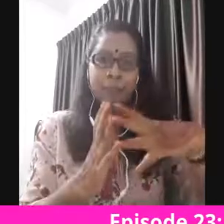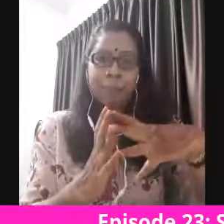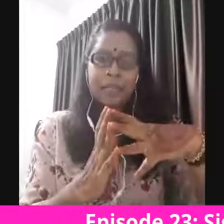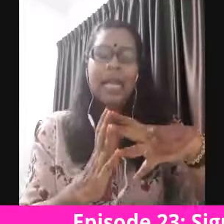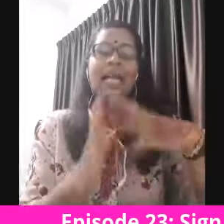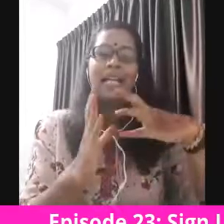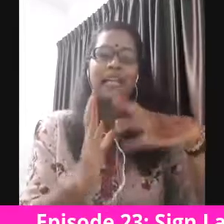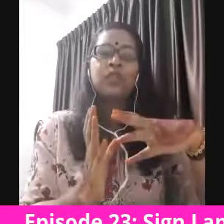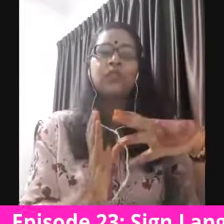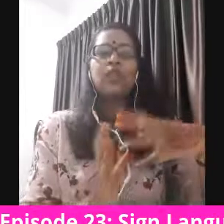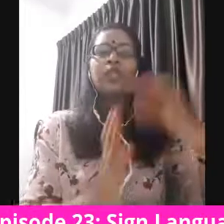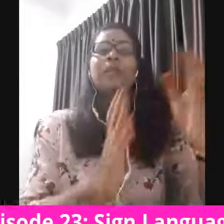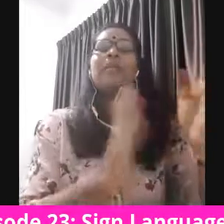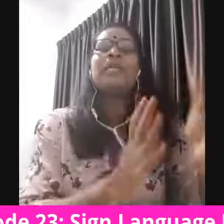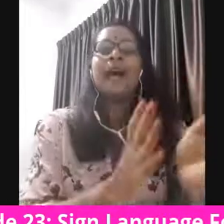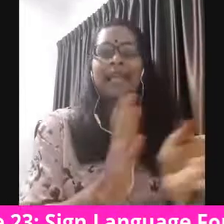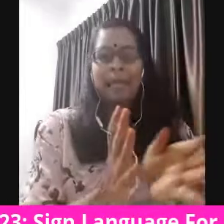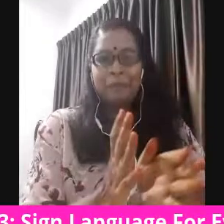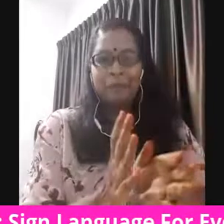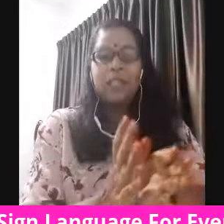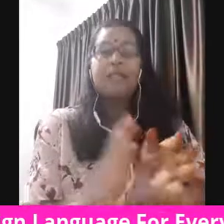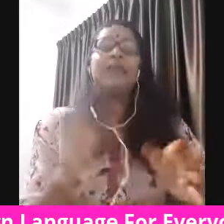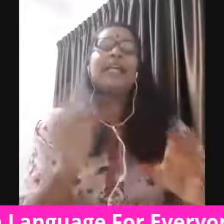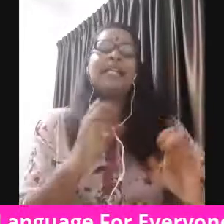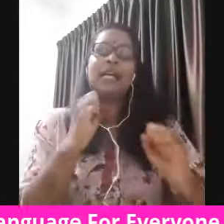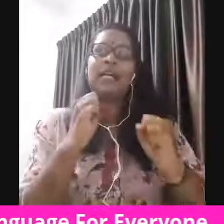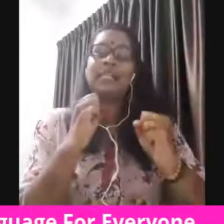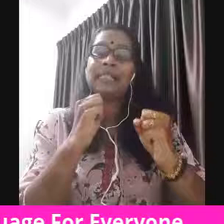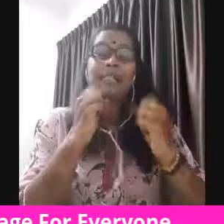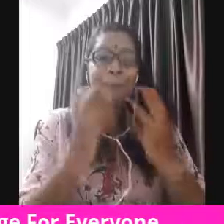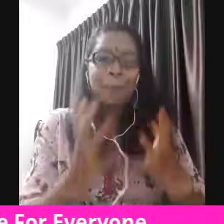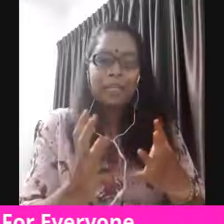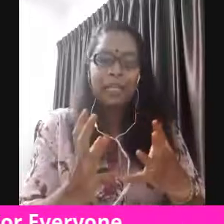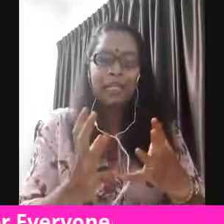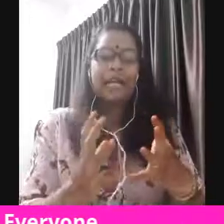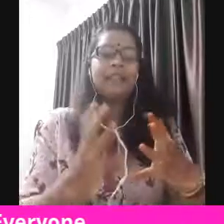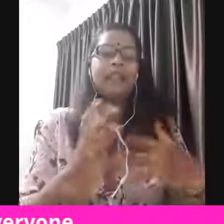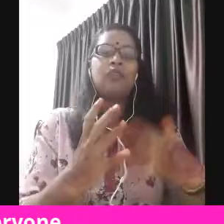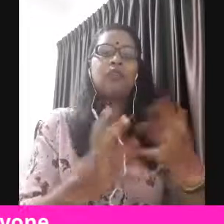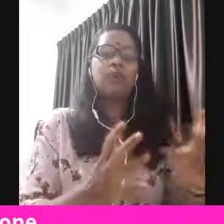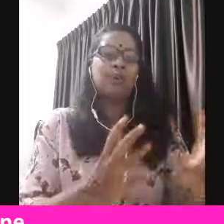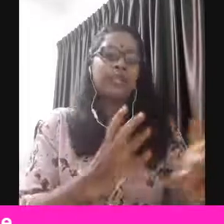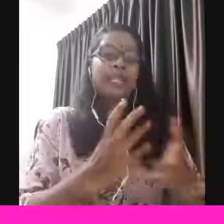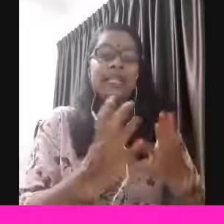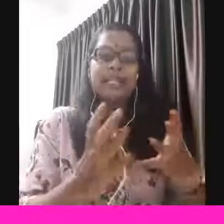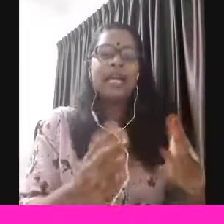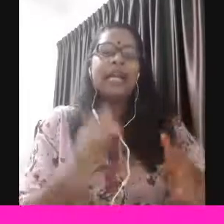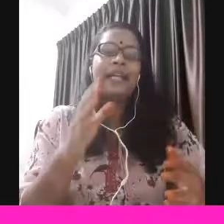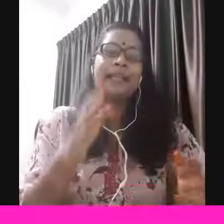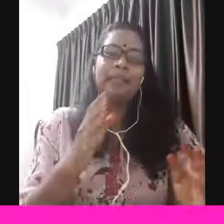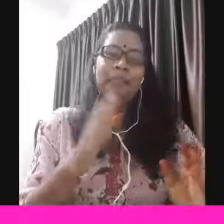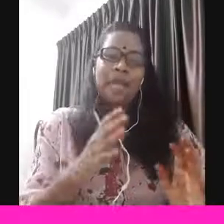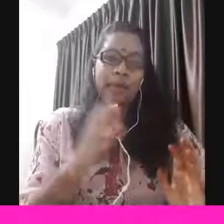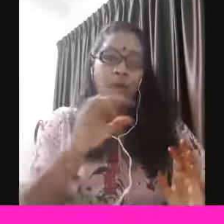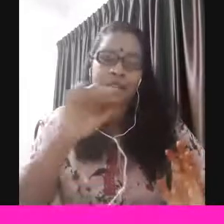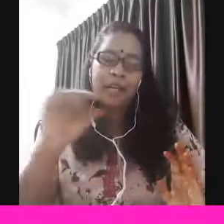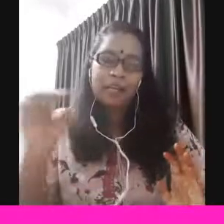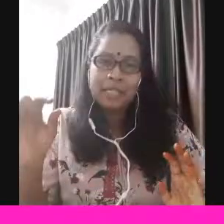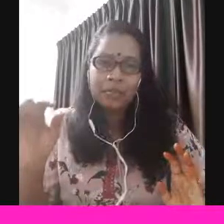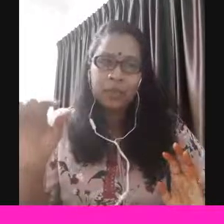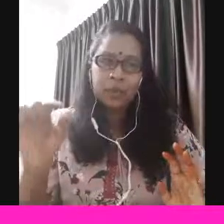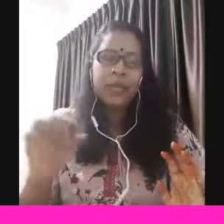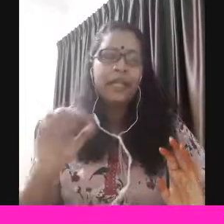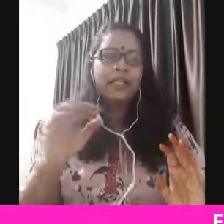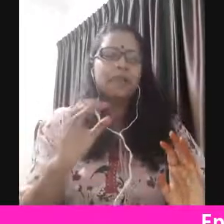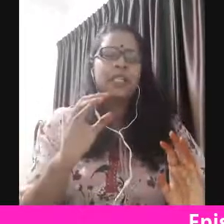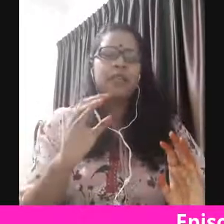deaf people like to follow that BIM. Very simple, Mm-hmm. and they can follow it easily. KTBM, Kod Tangan